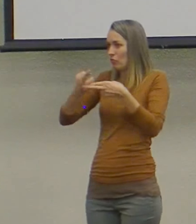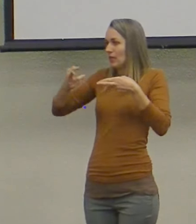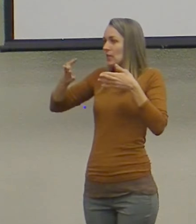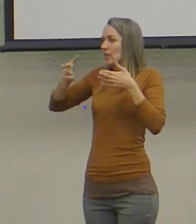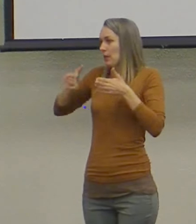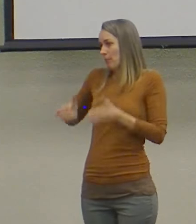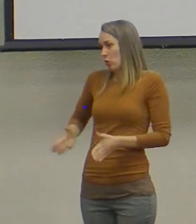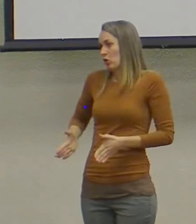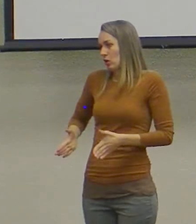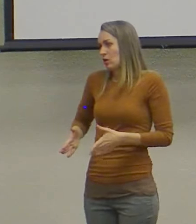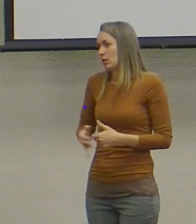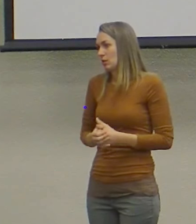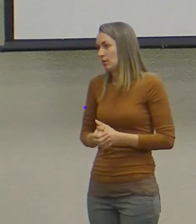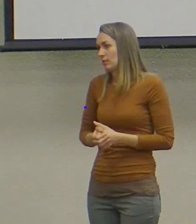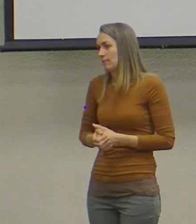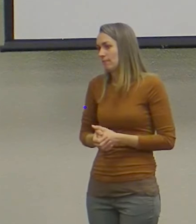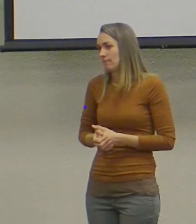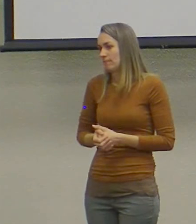me.